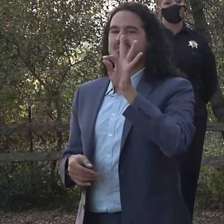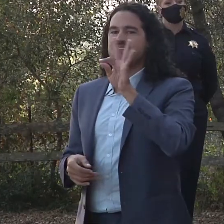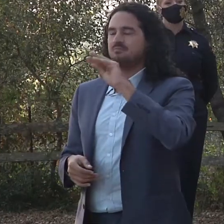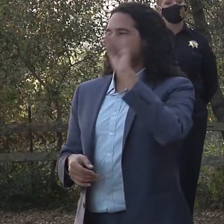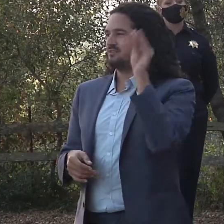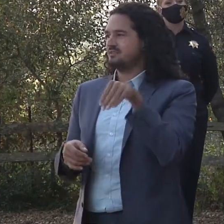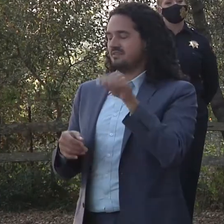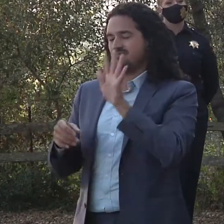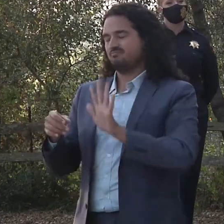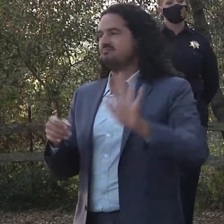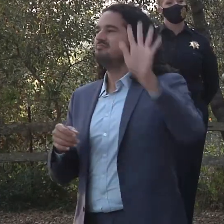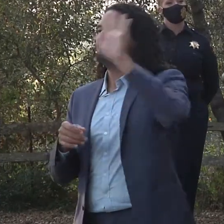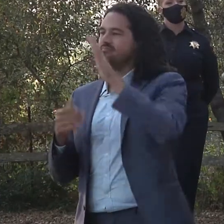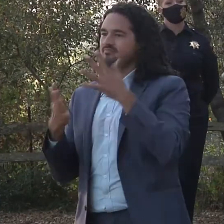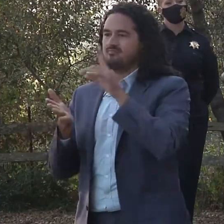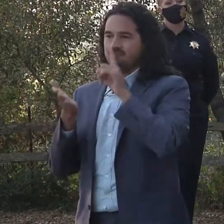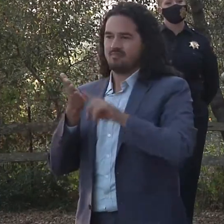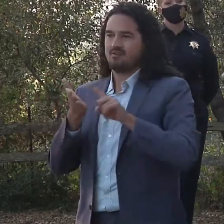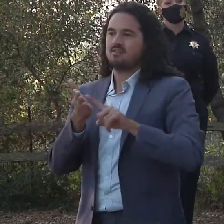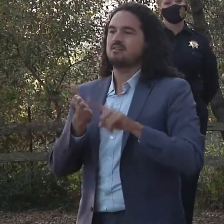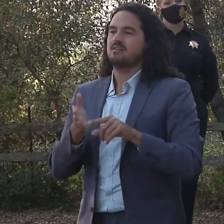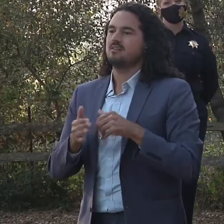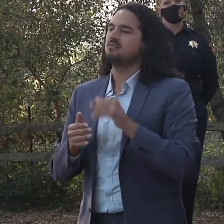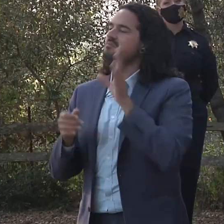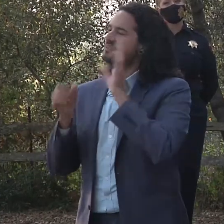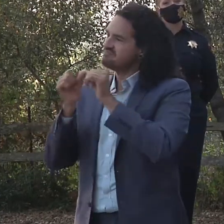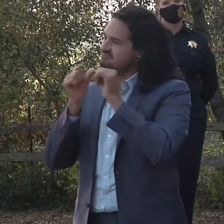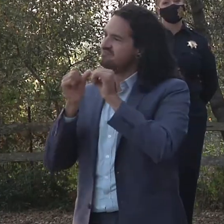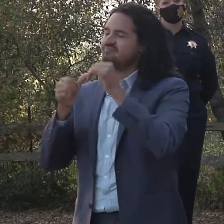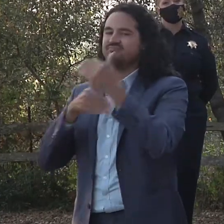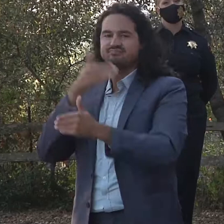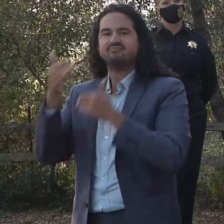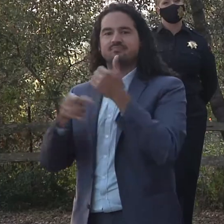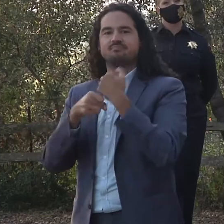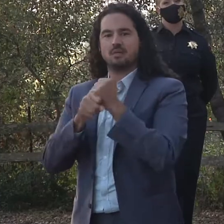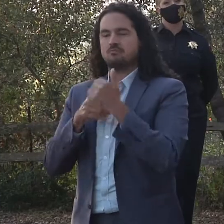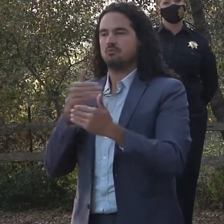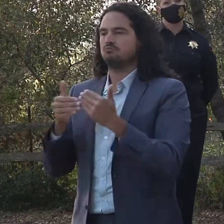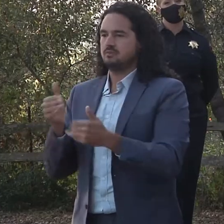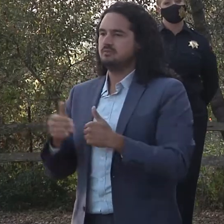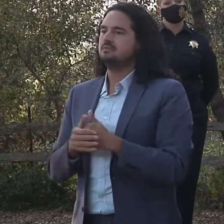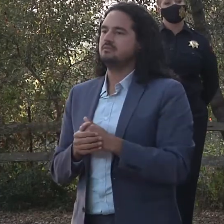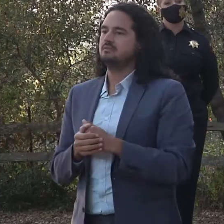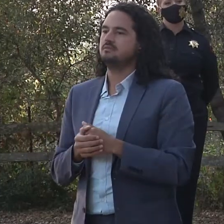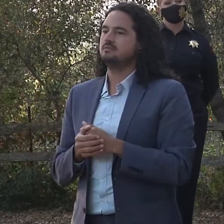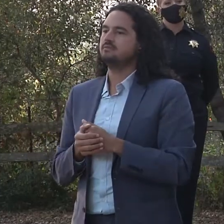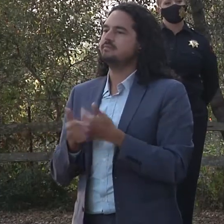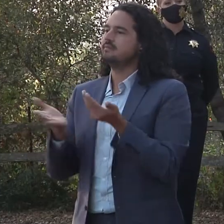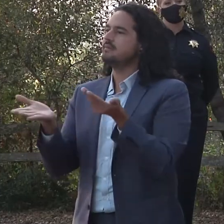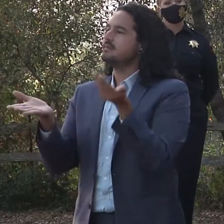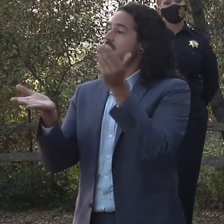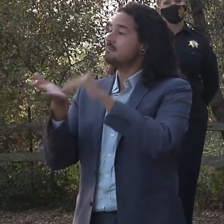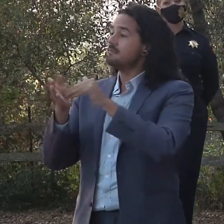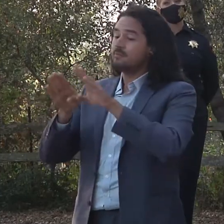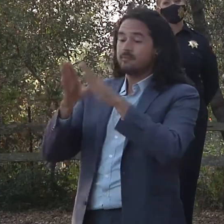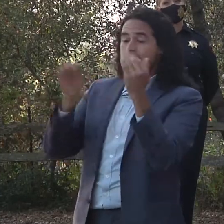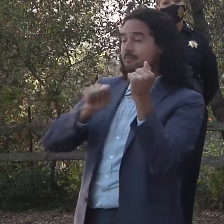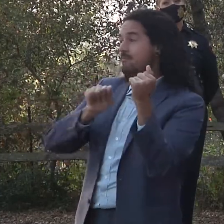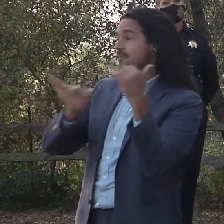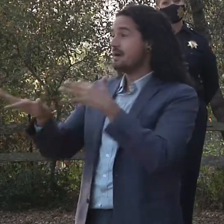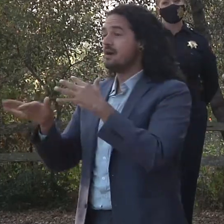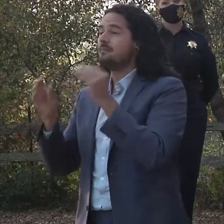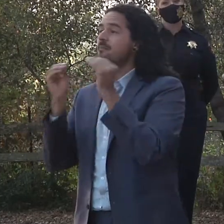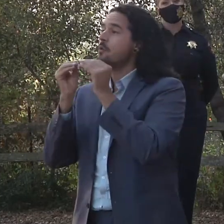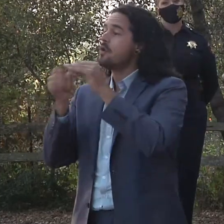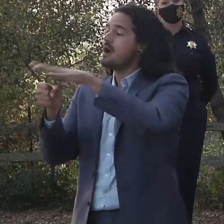we move forward. One thing we mentioned, we started repopulating more areas of the county with Felton